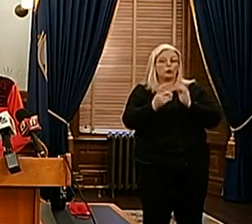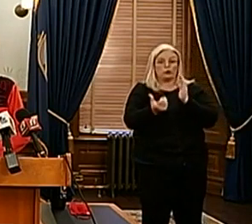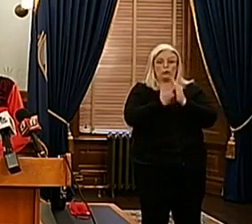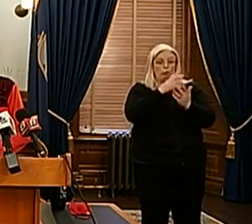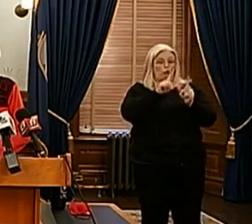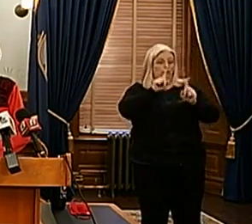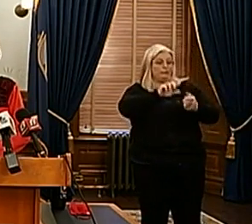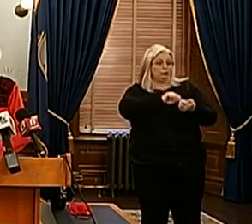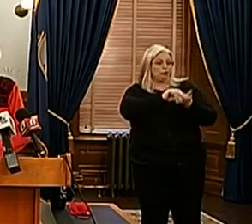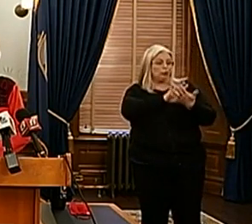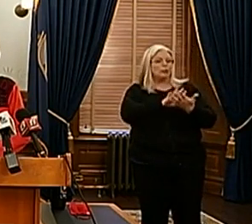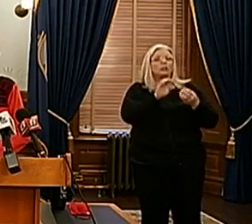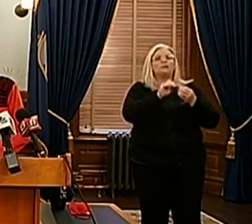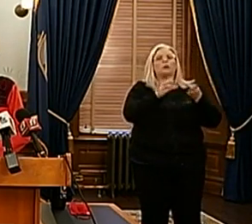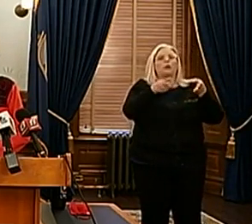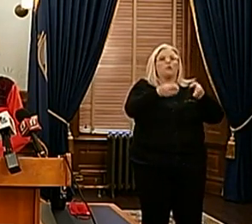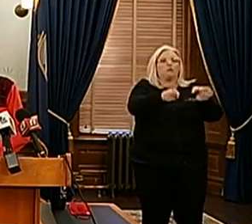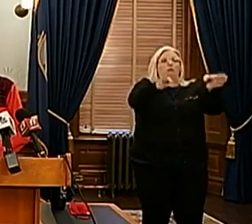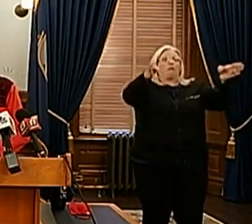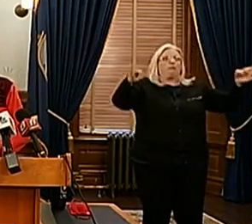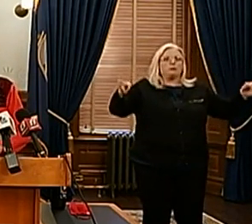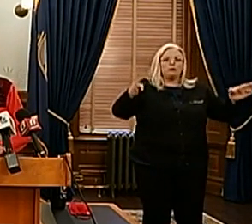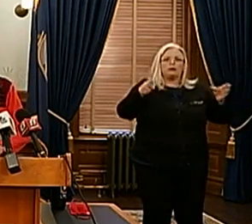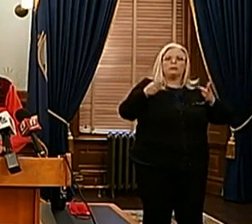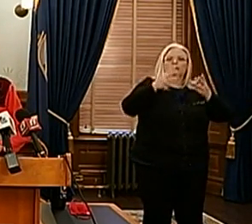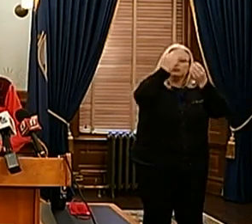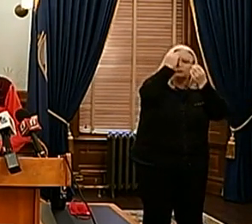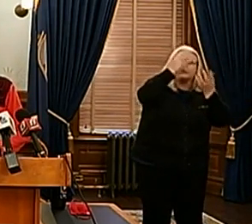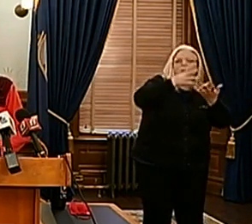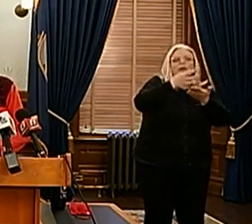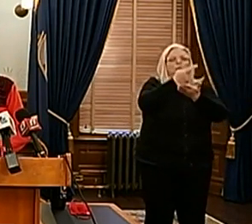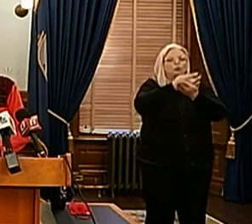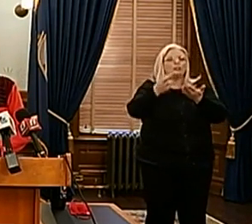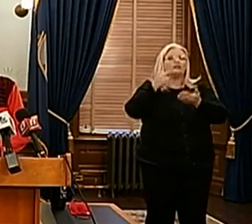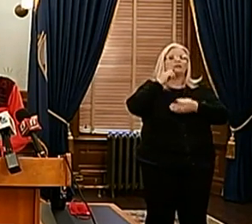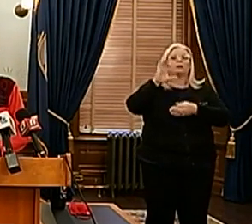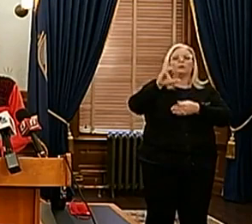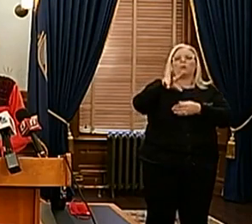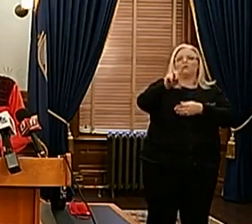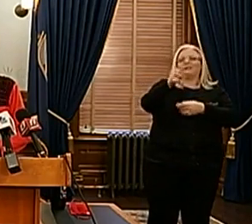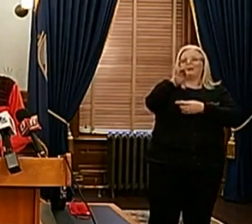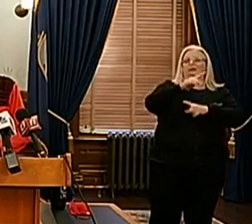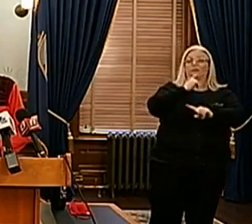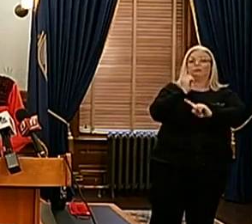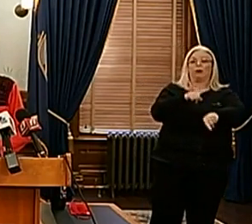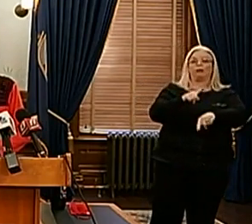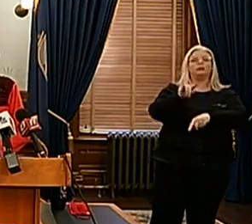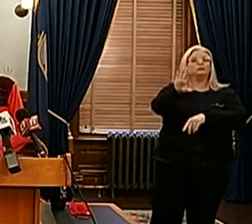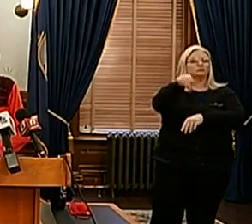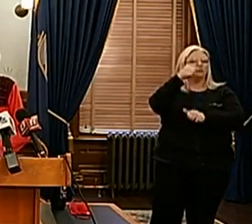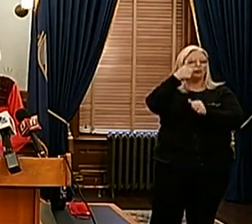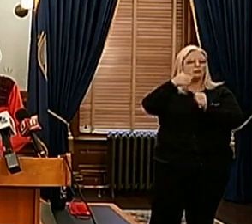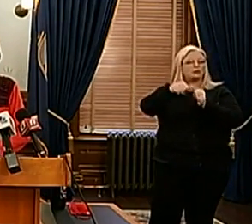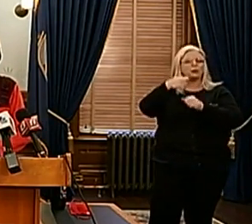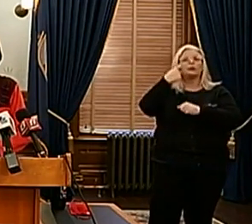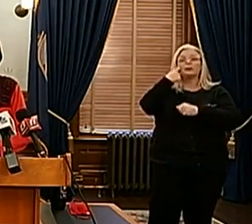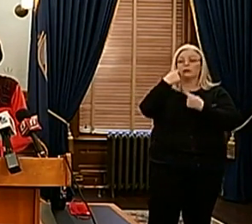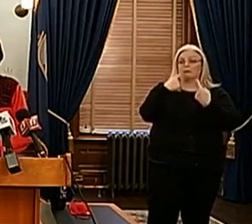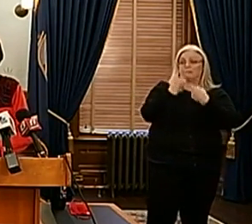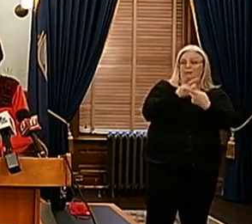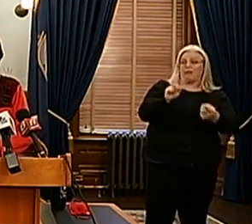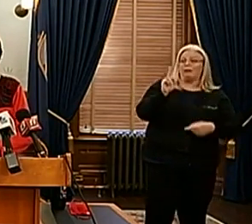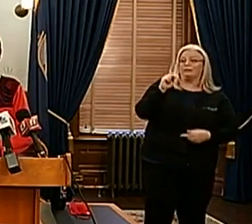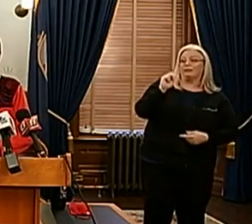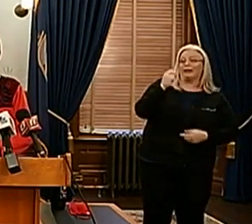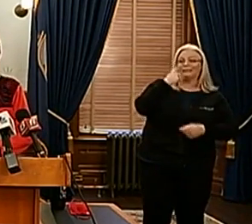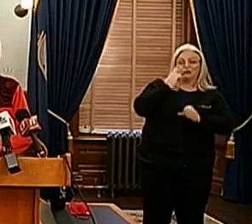when it comes to accessing information and resources for our COVID-19 response. If you recall, I recently announced that